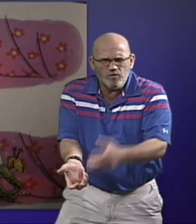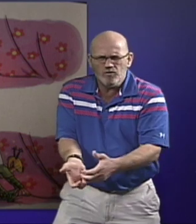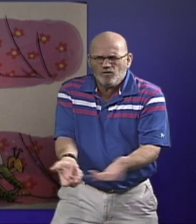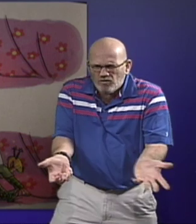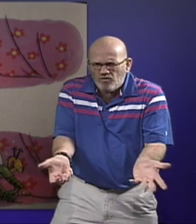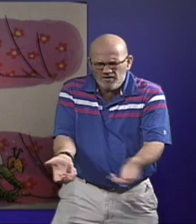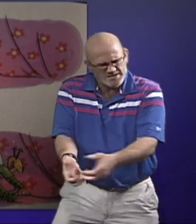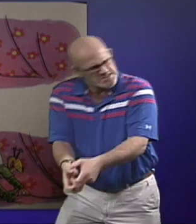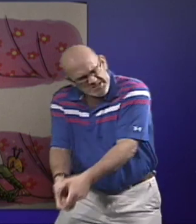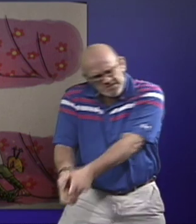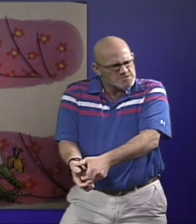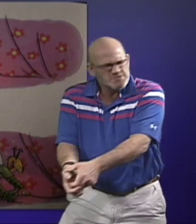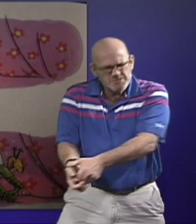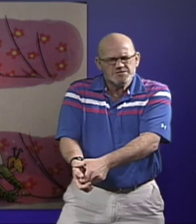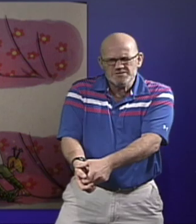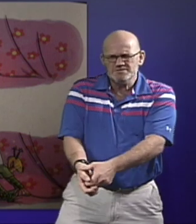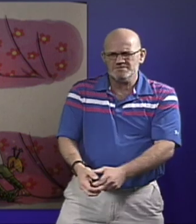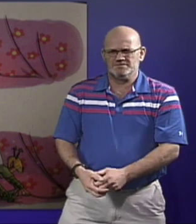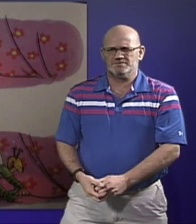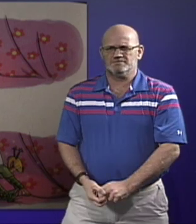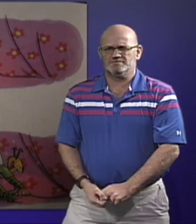what a surprise! The tooth was stuck.